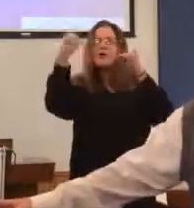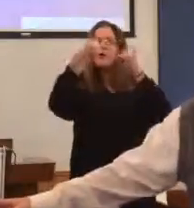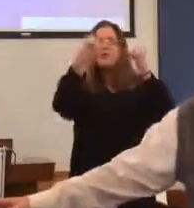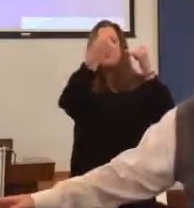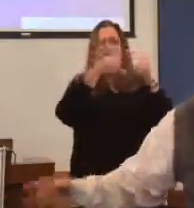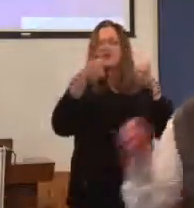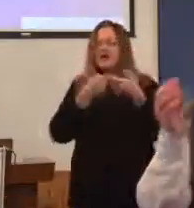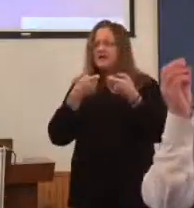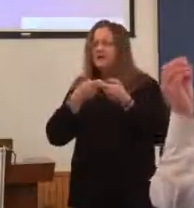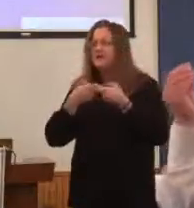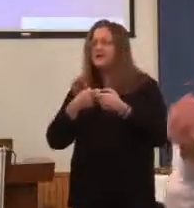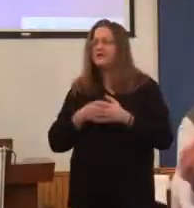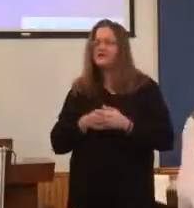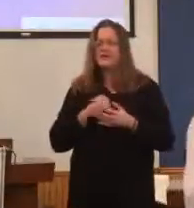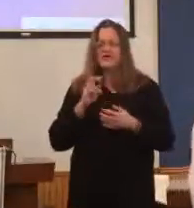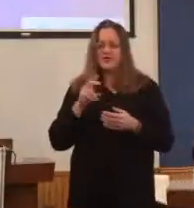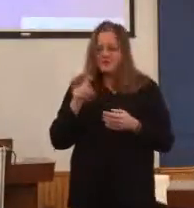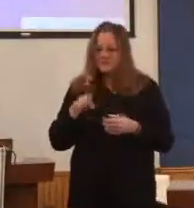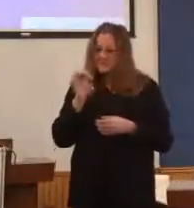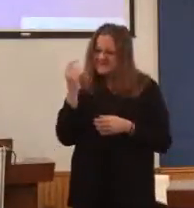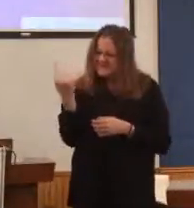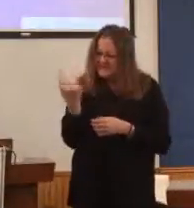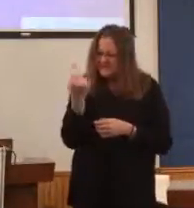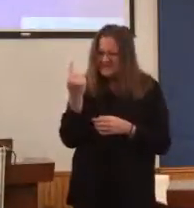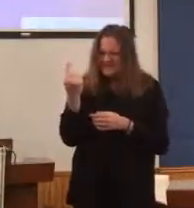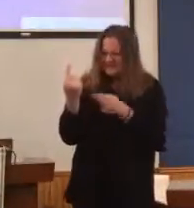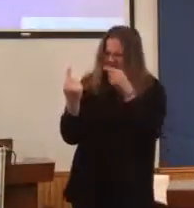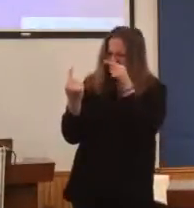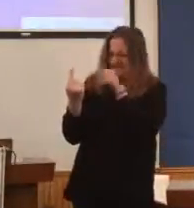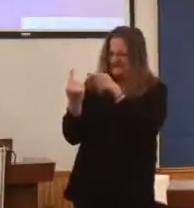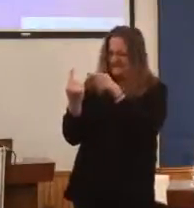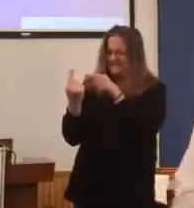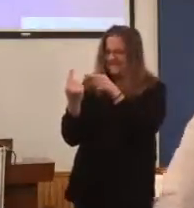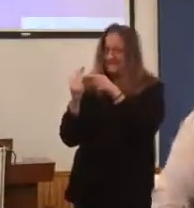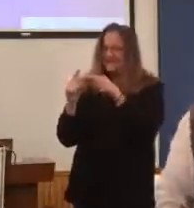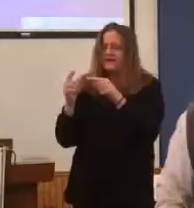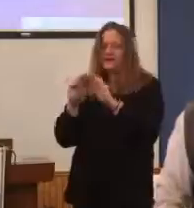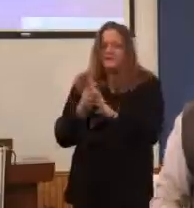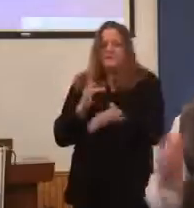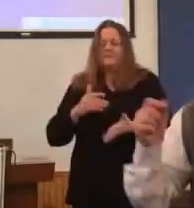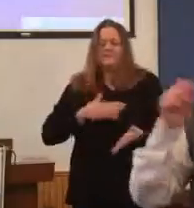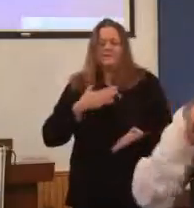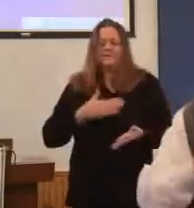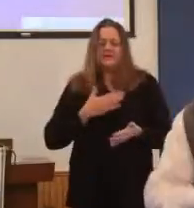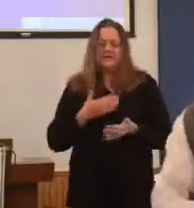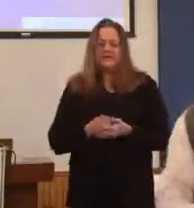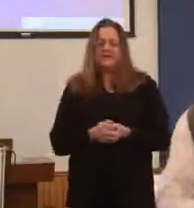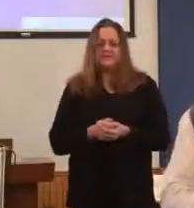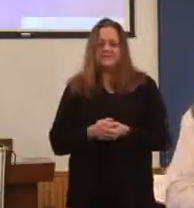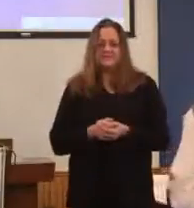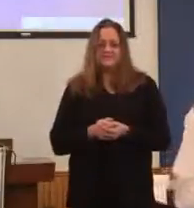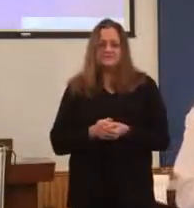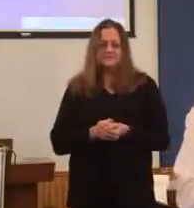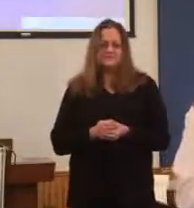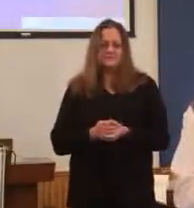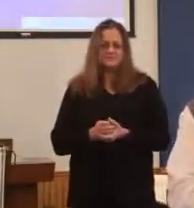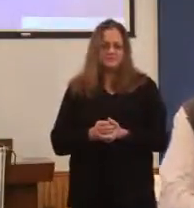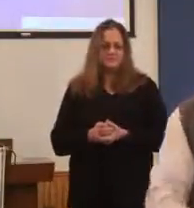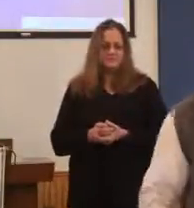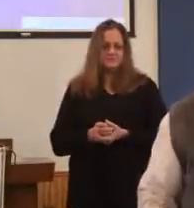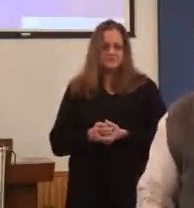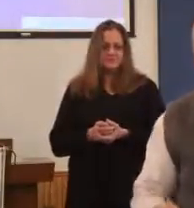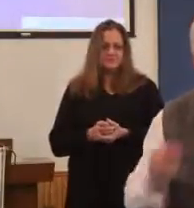those things. As long as there's something in your life that makes you happy. That makes you happy.